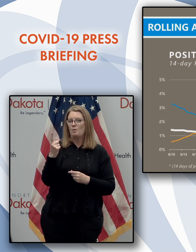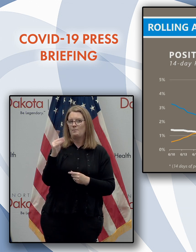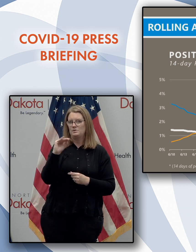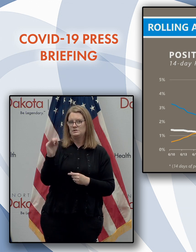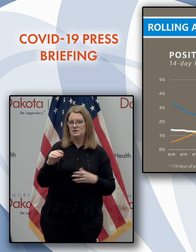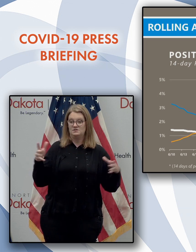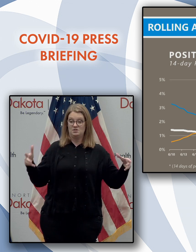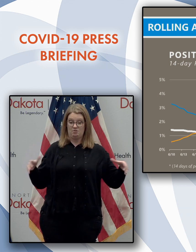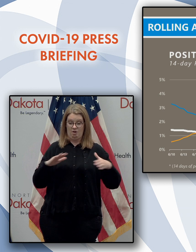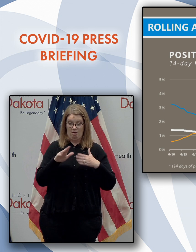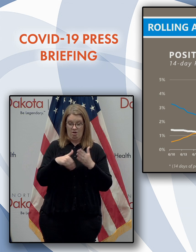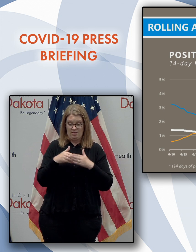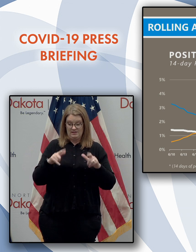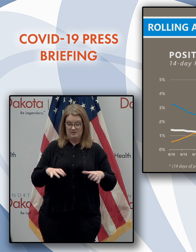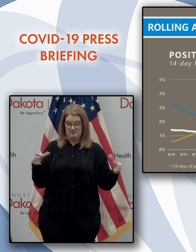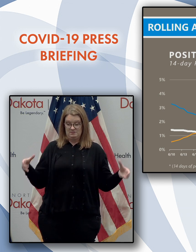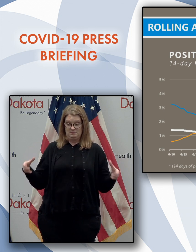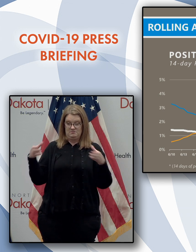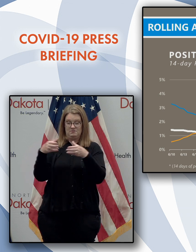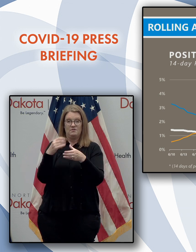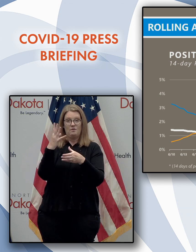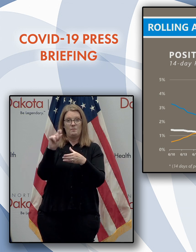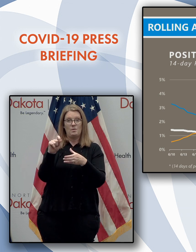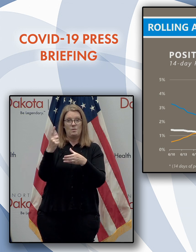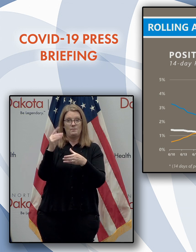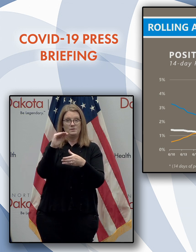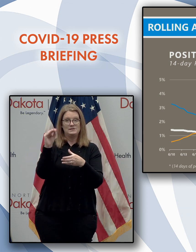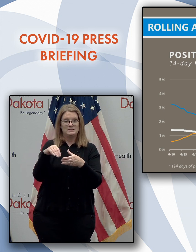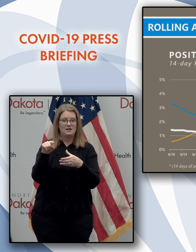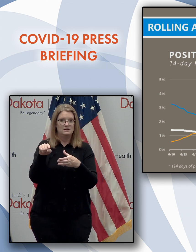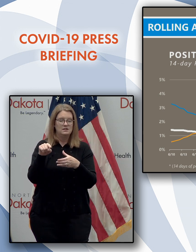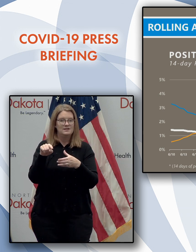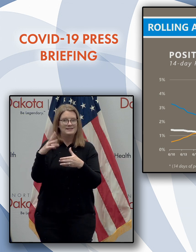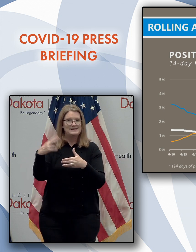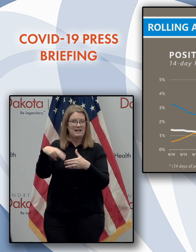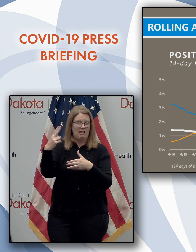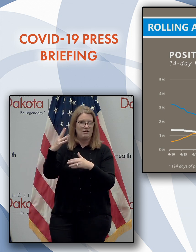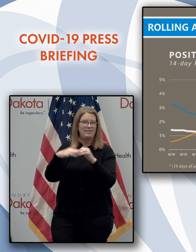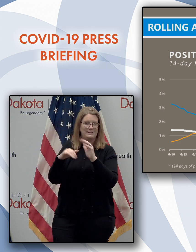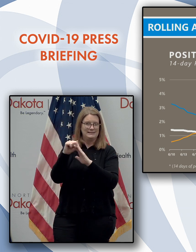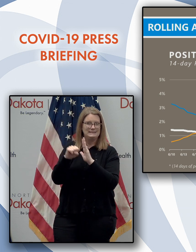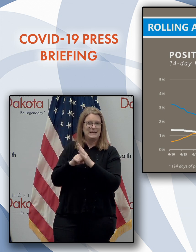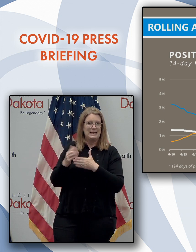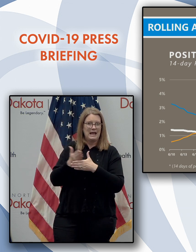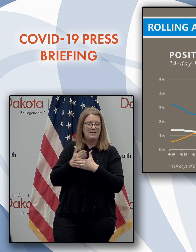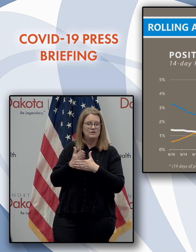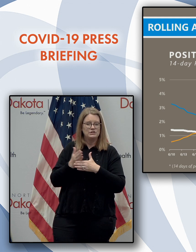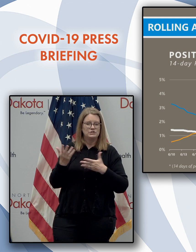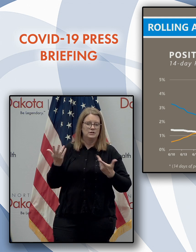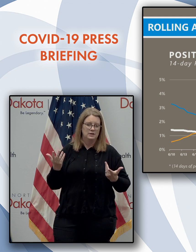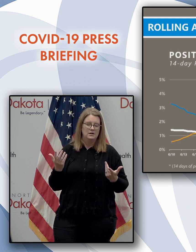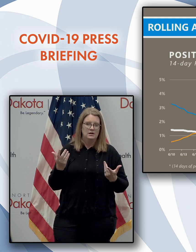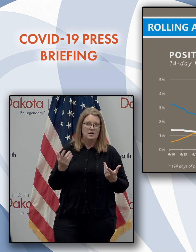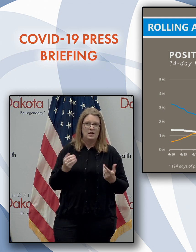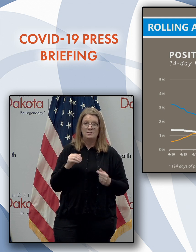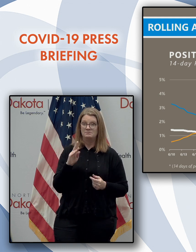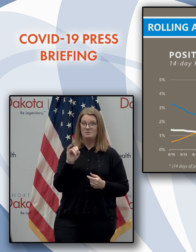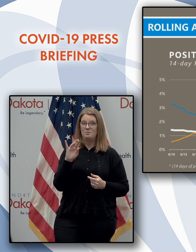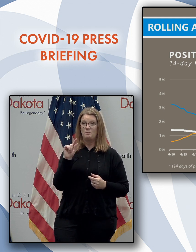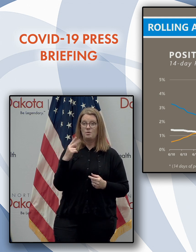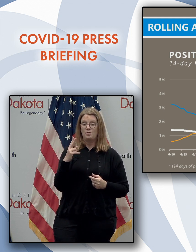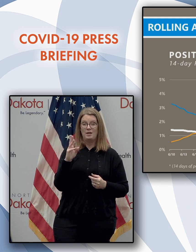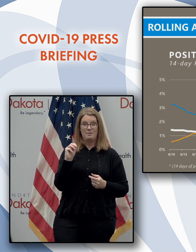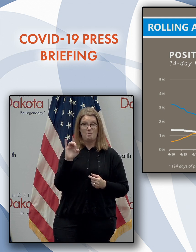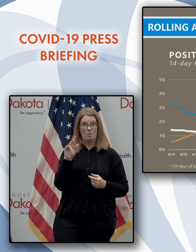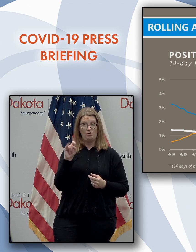4.1%, which is nearly 1.5 percentage points higher than the state average. And I think on some days, Burley-Morton here